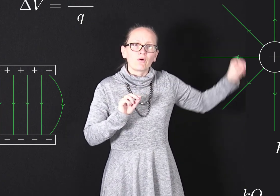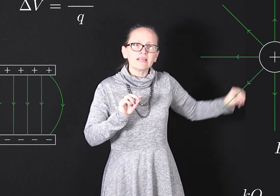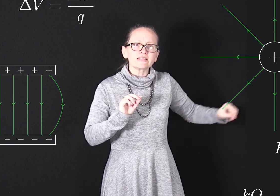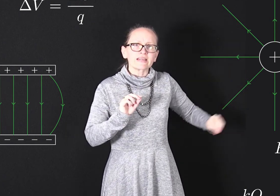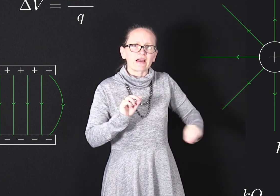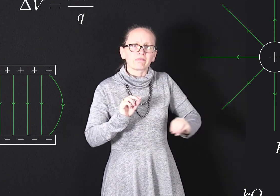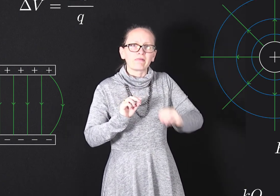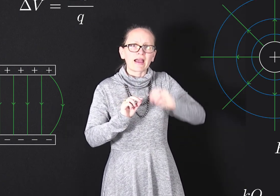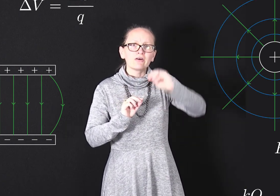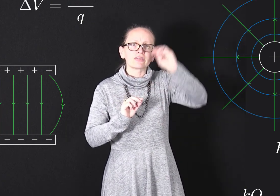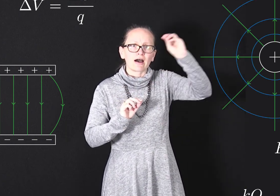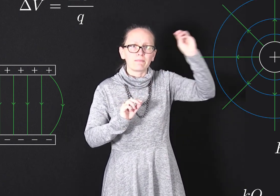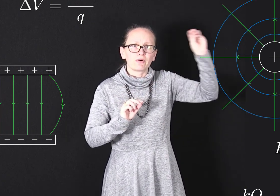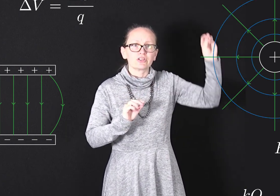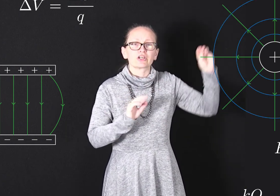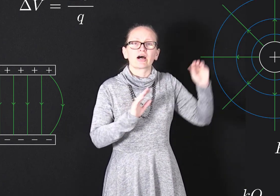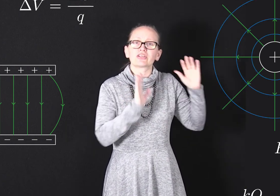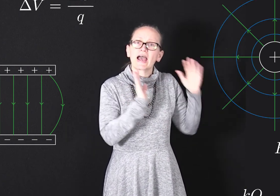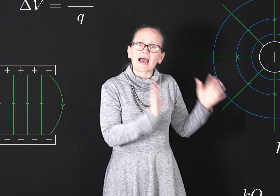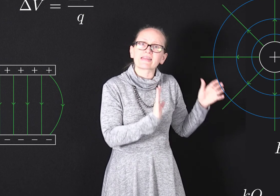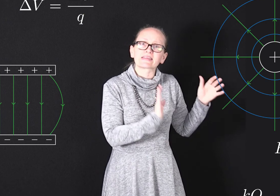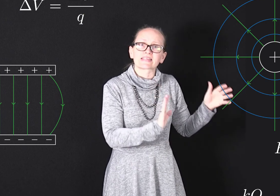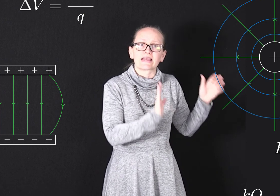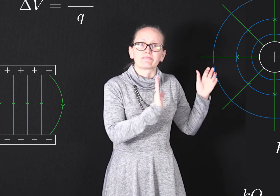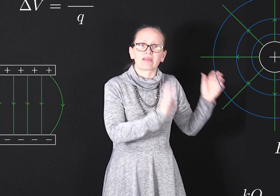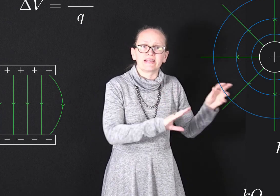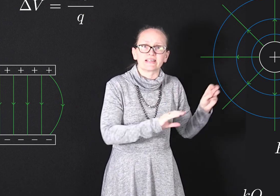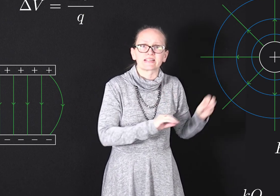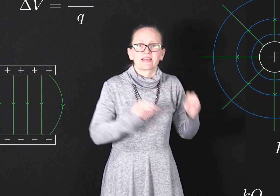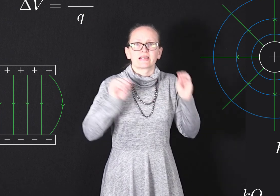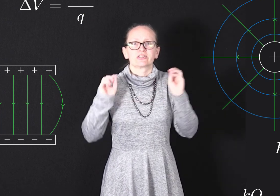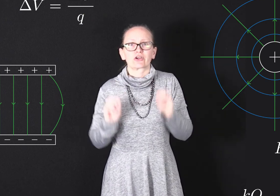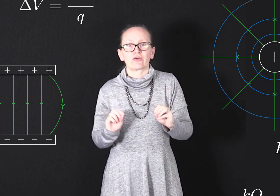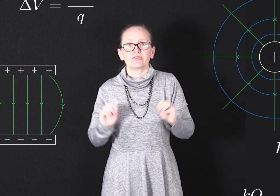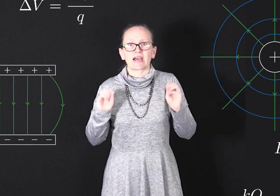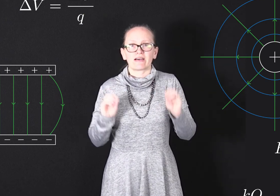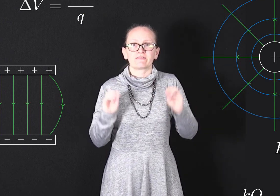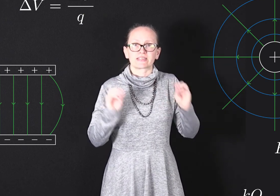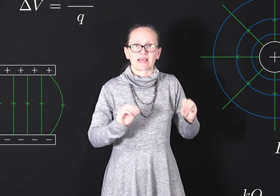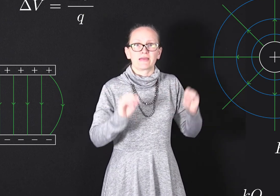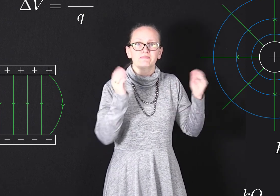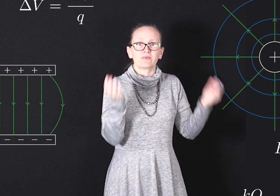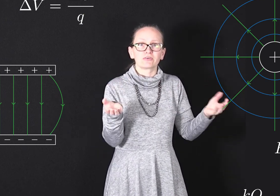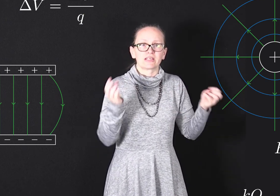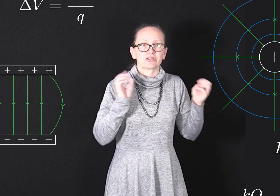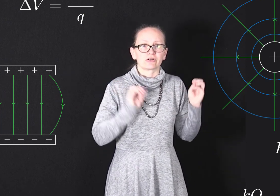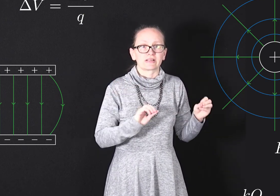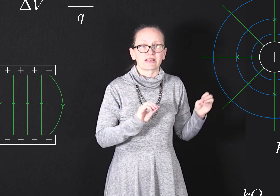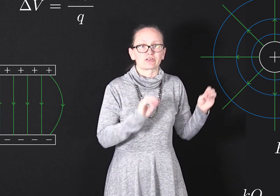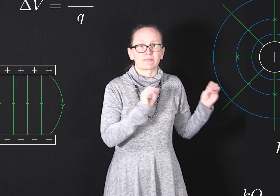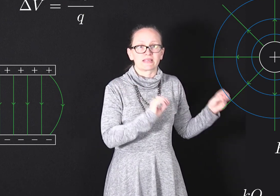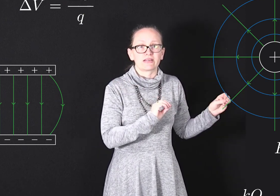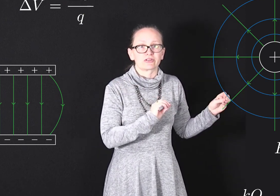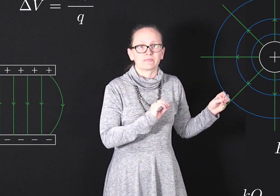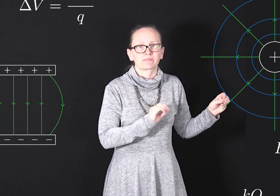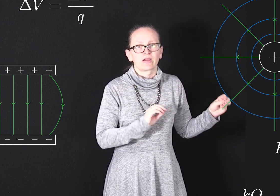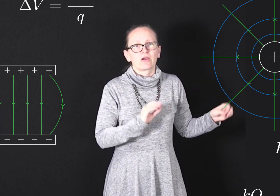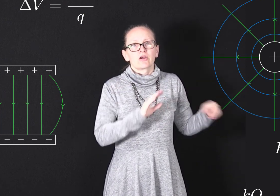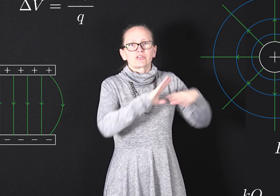point around our point charge at the same radius is going to have the same voltage or electric potential. So